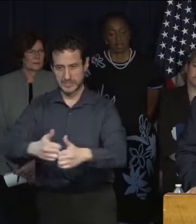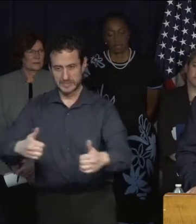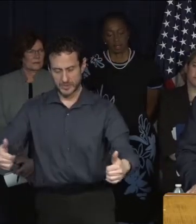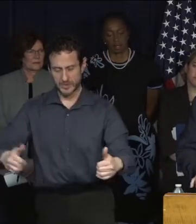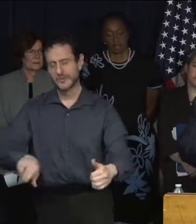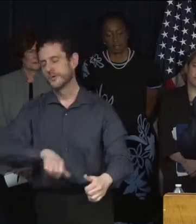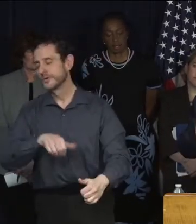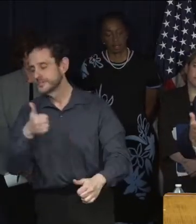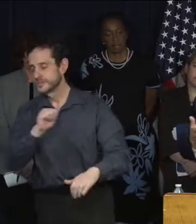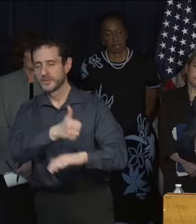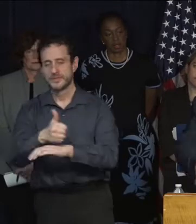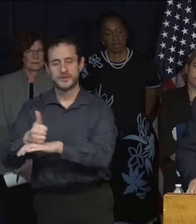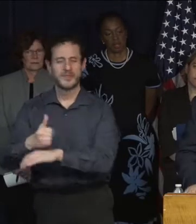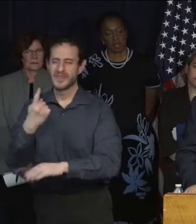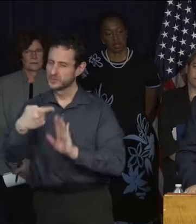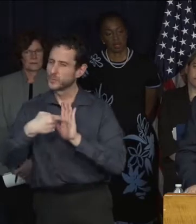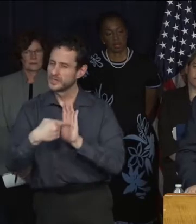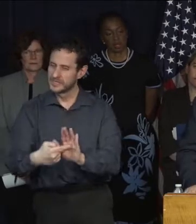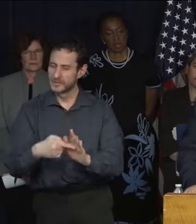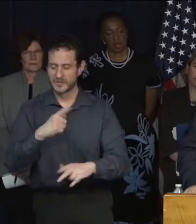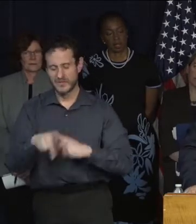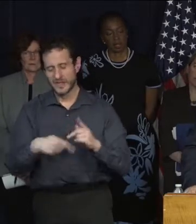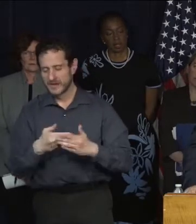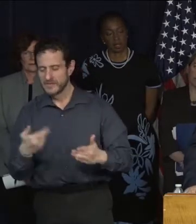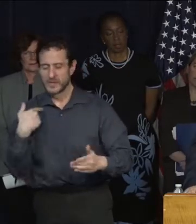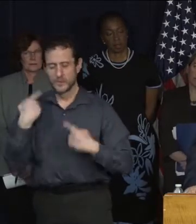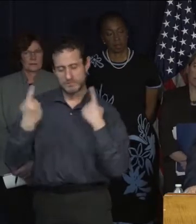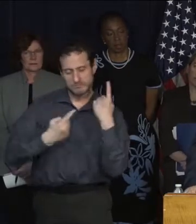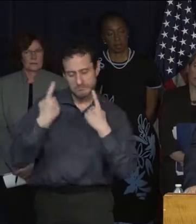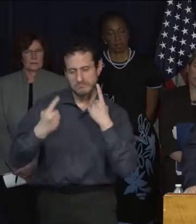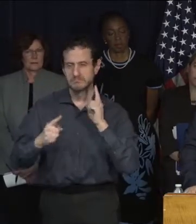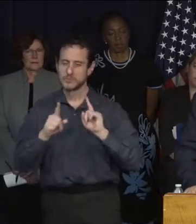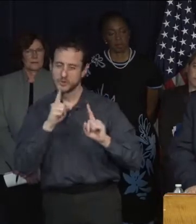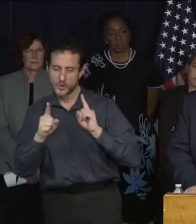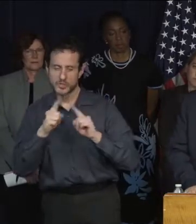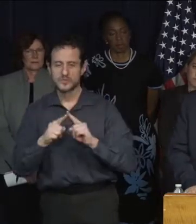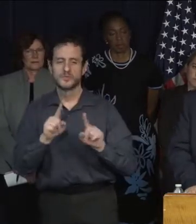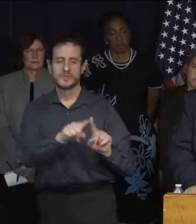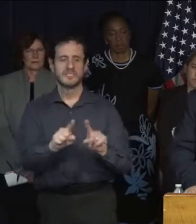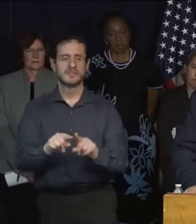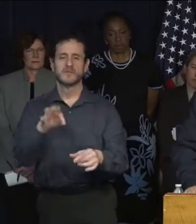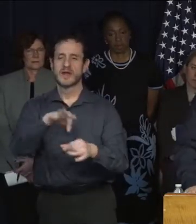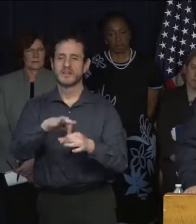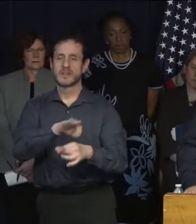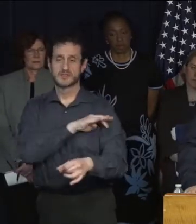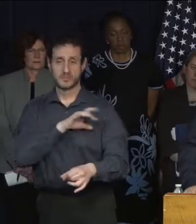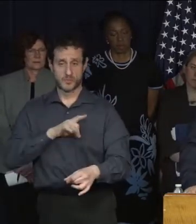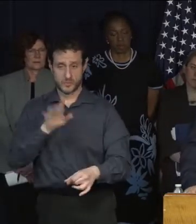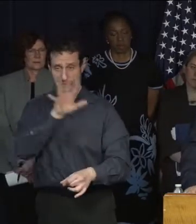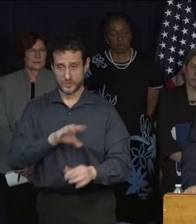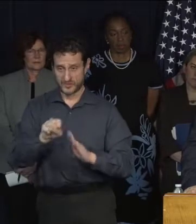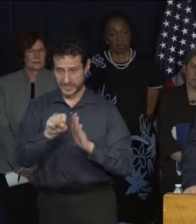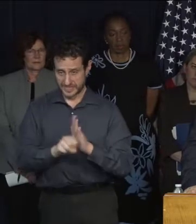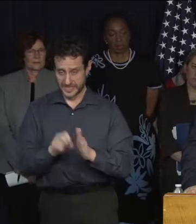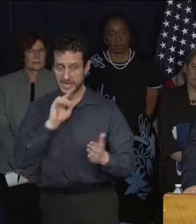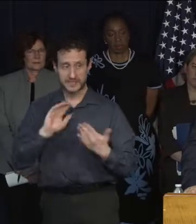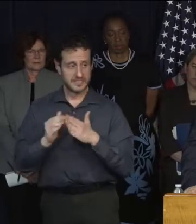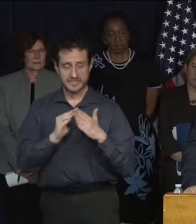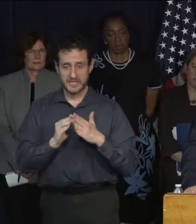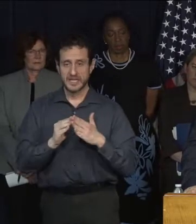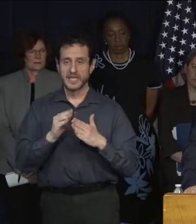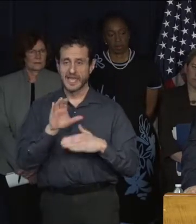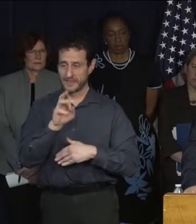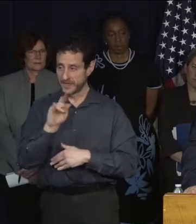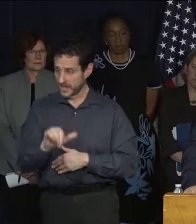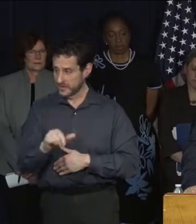other arrangement. But that's an example of the kind of thing we're certainly talking to the boards of elections of the state as well as the city and the